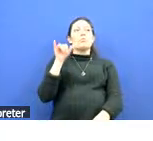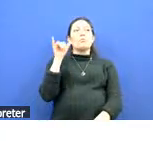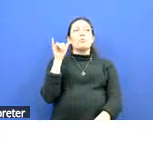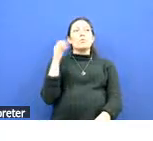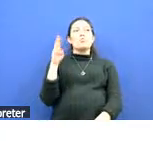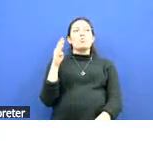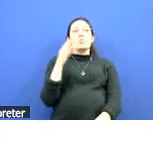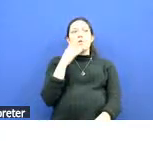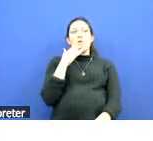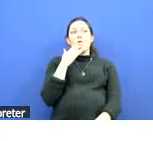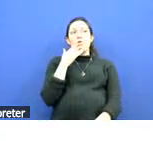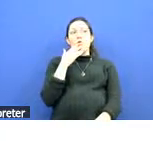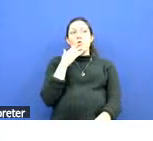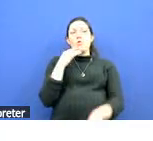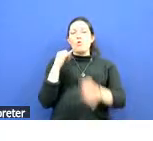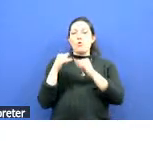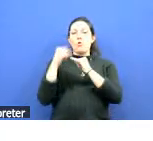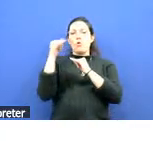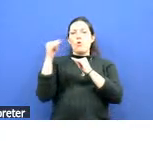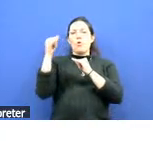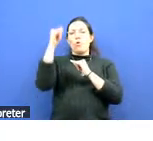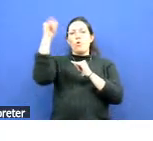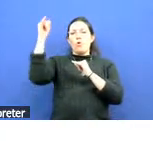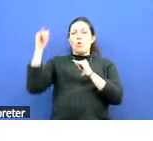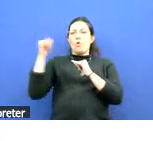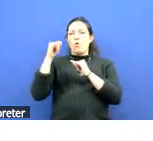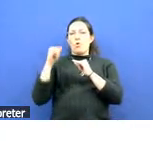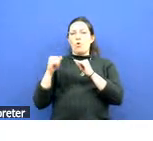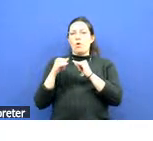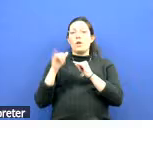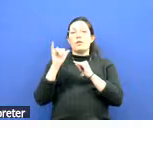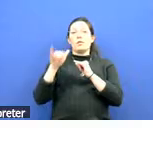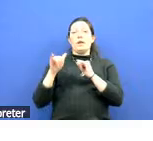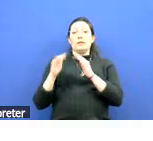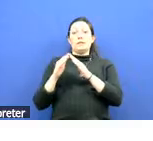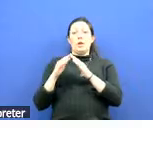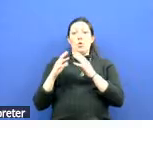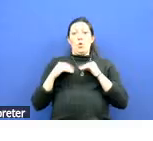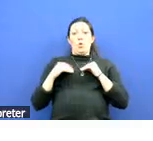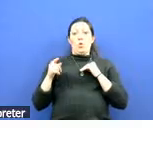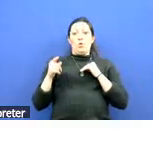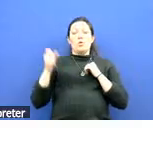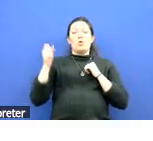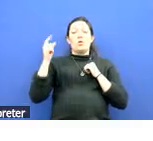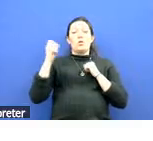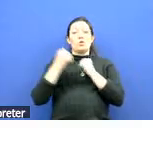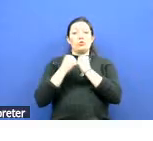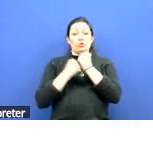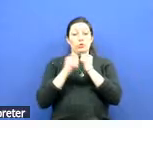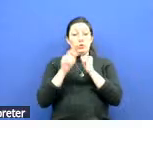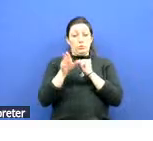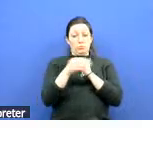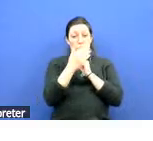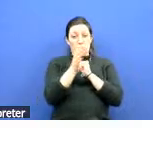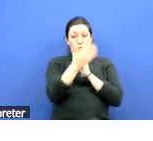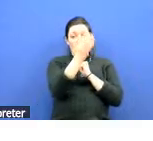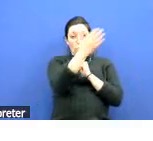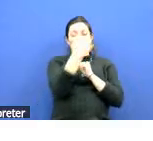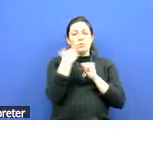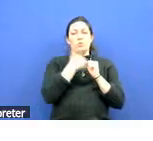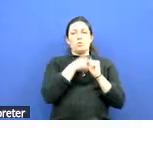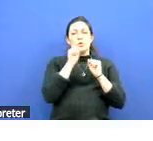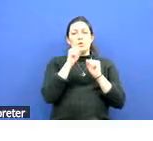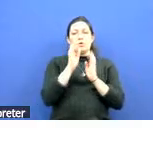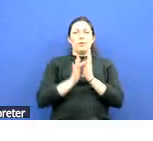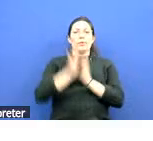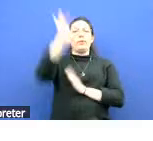parcel. It's not shaded, it's just highlighted there. But by shifting the structures outside of those backyards, we can actually totally vacate some of the easements